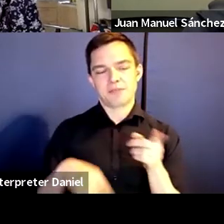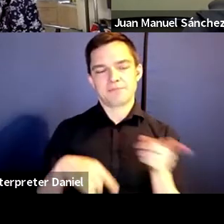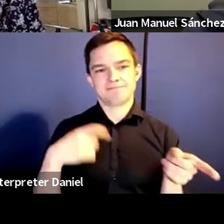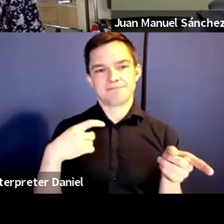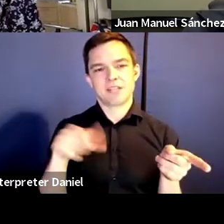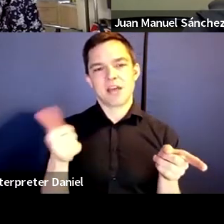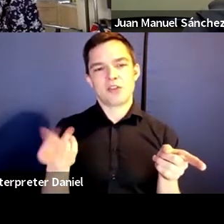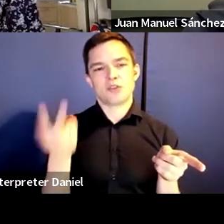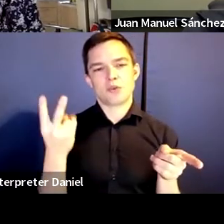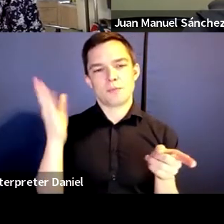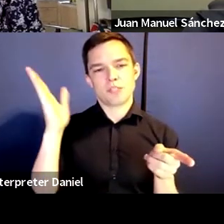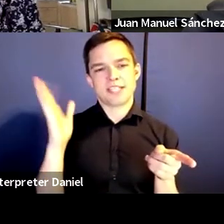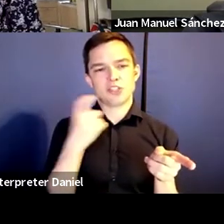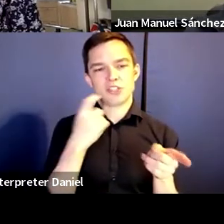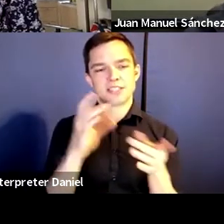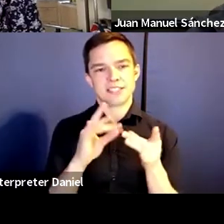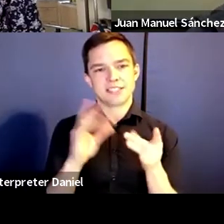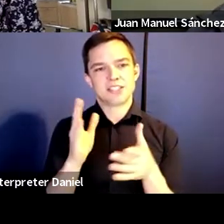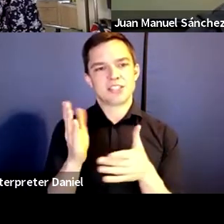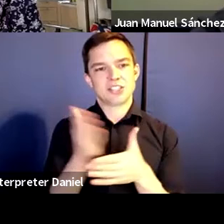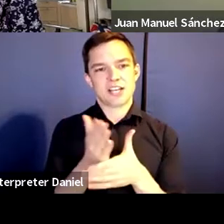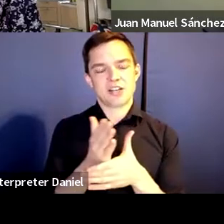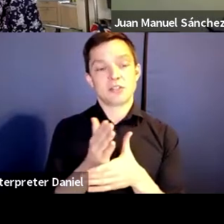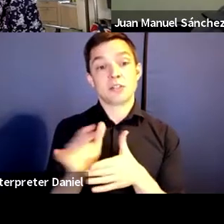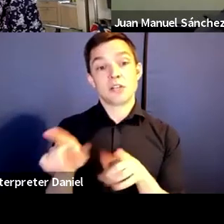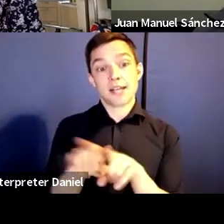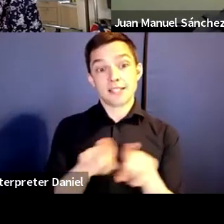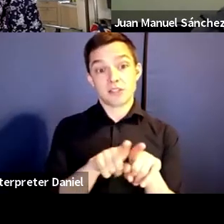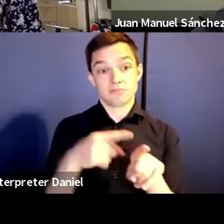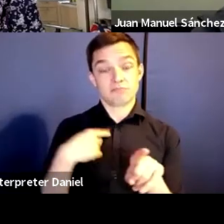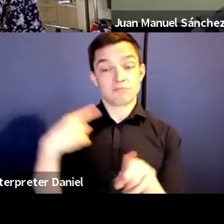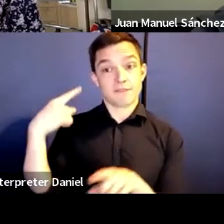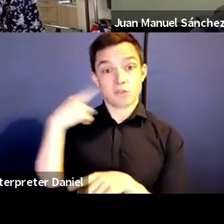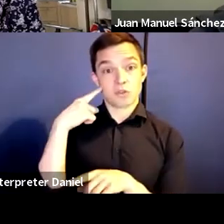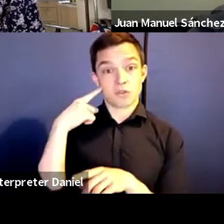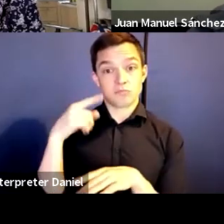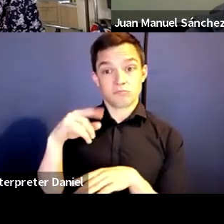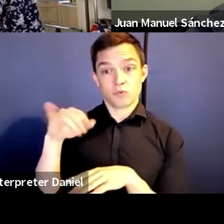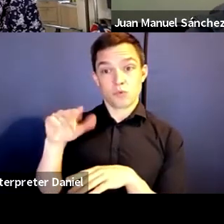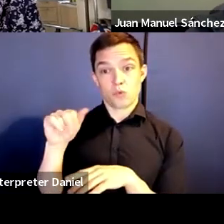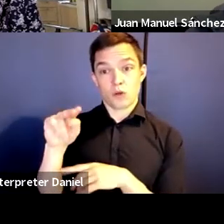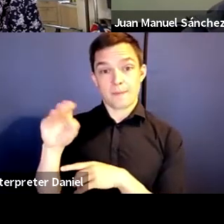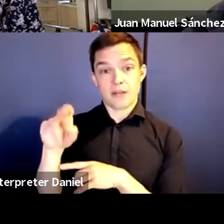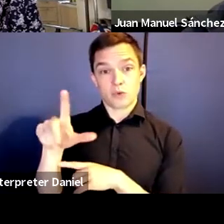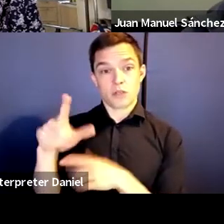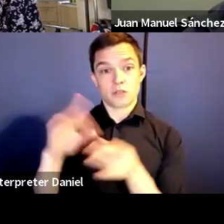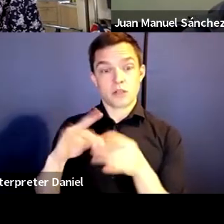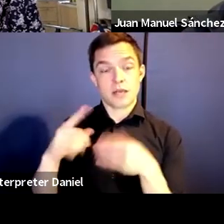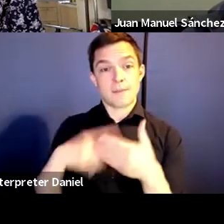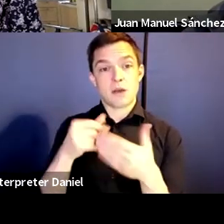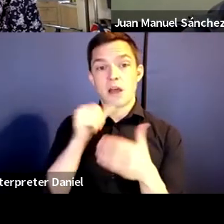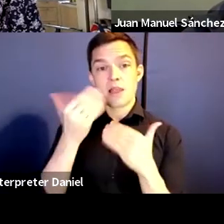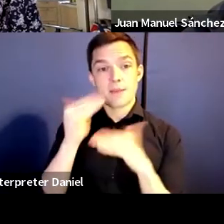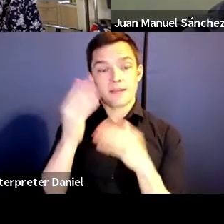other two presenters shared, in addition to what I heard Juan Manuel say about data and limited